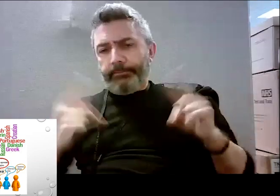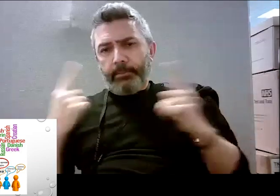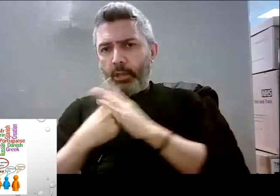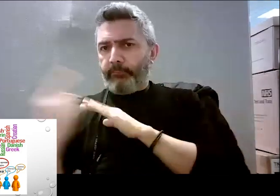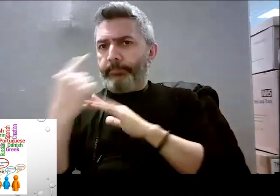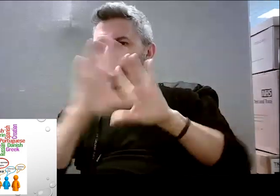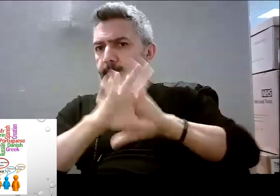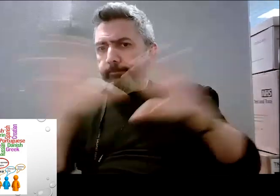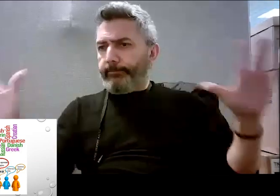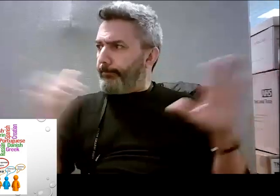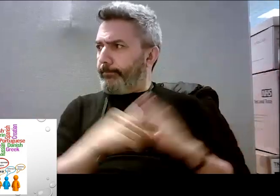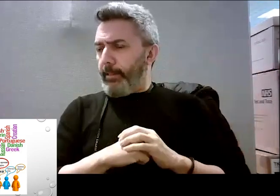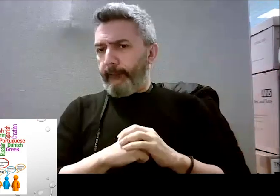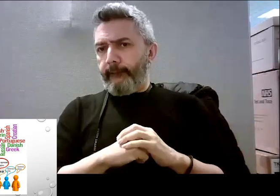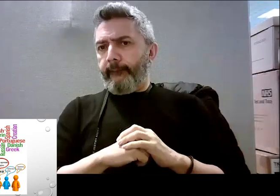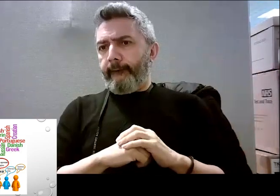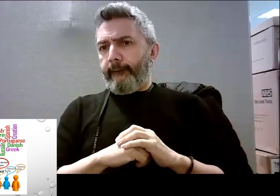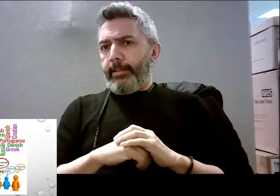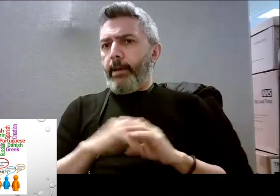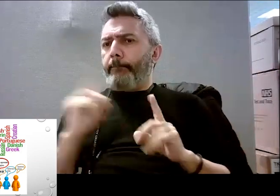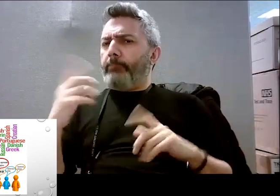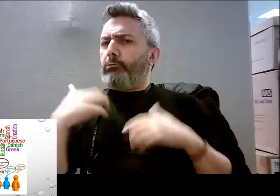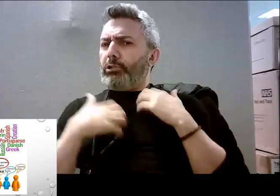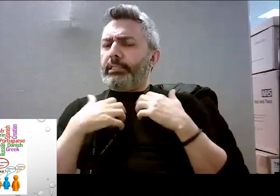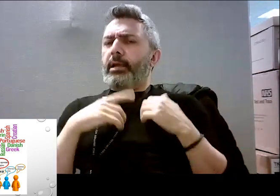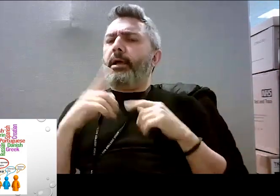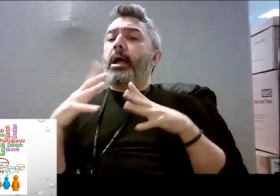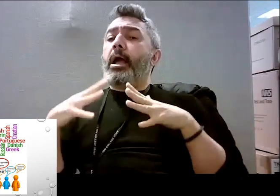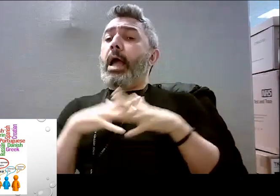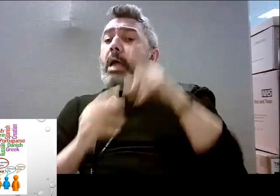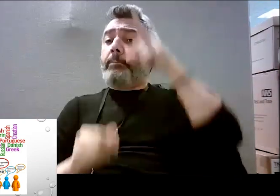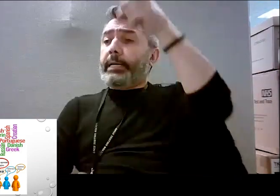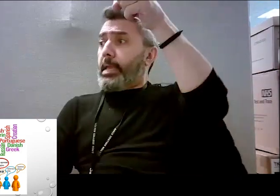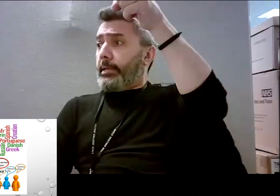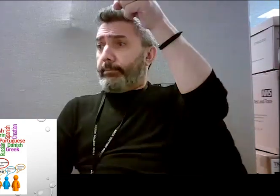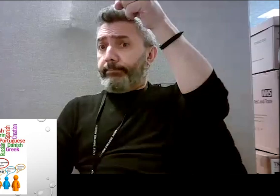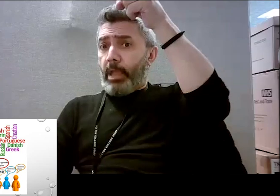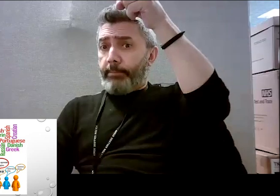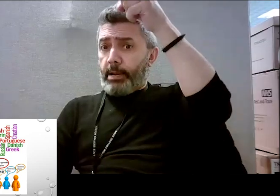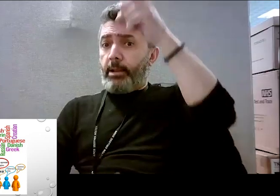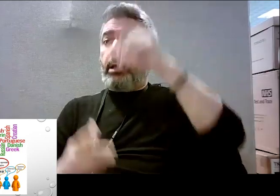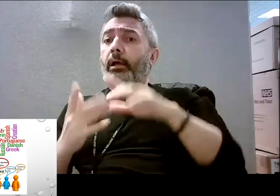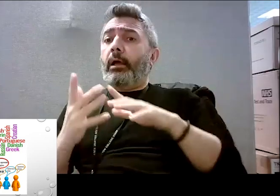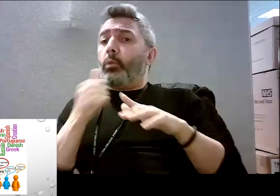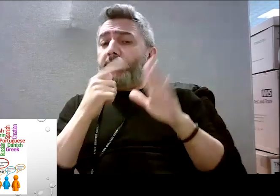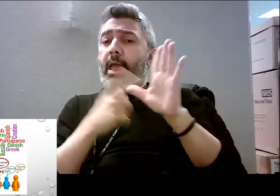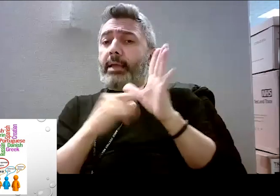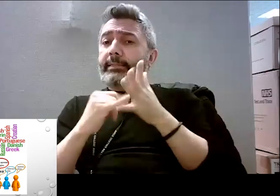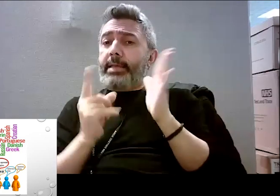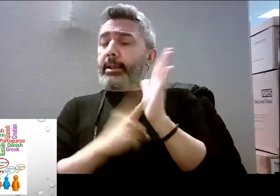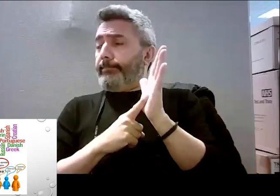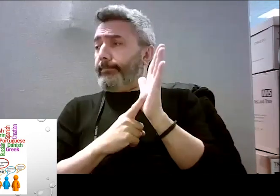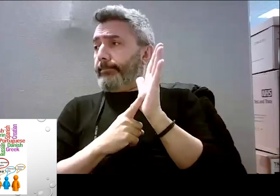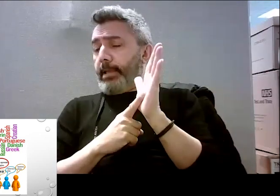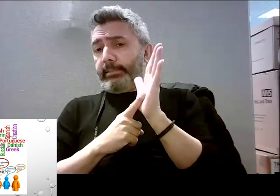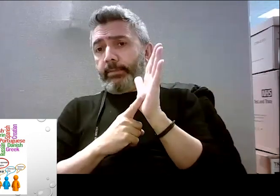And it isn't. Each country has their own specific sign language. But it's quite interesting because